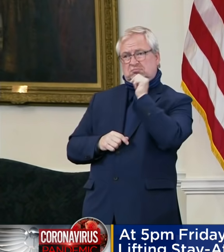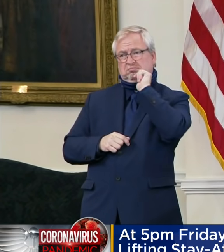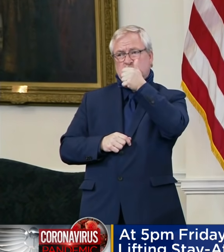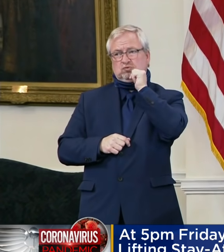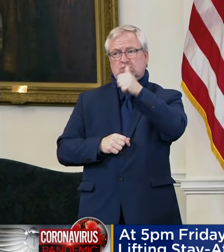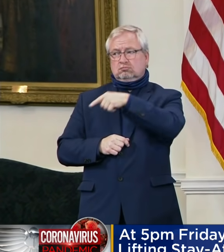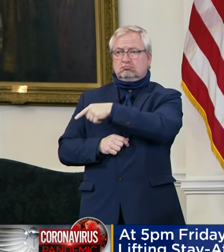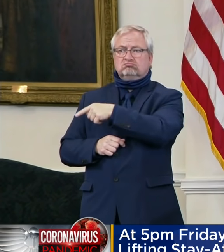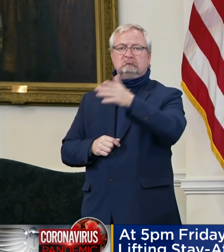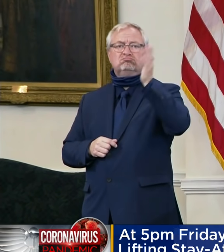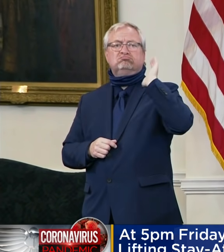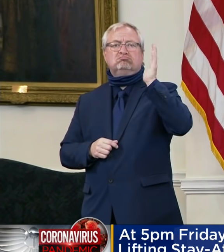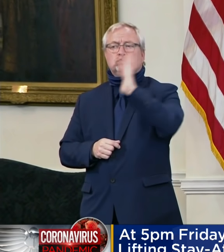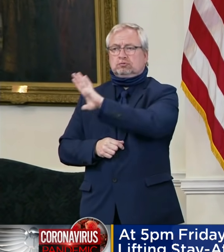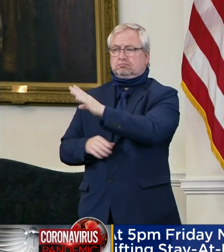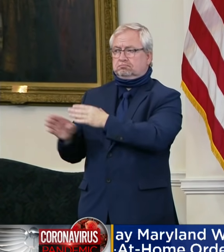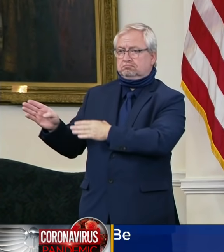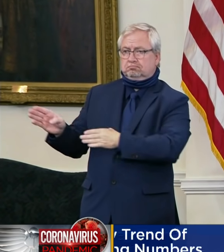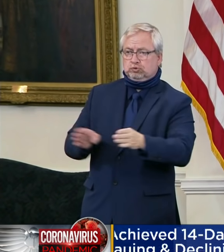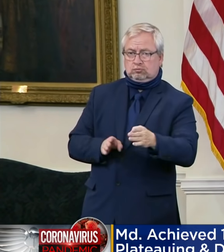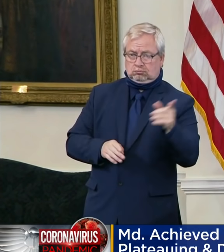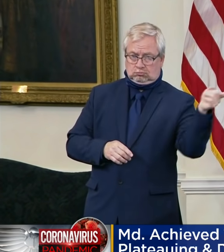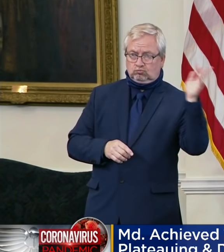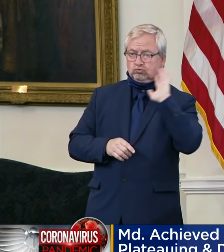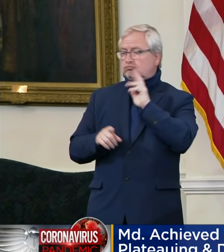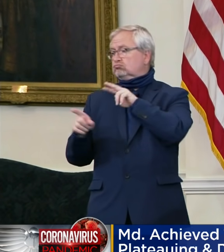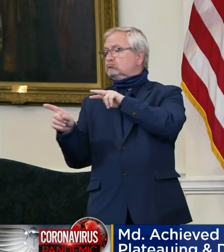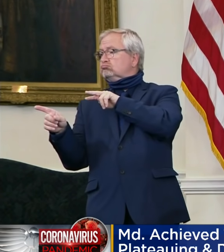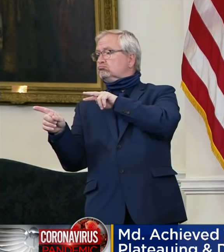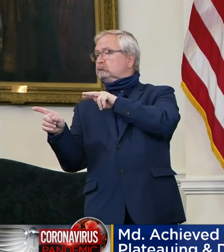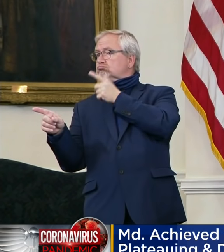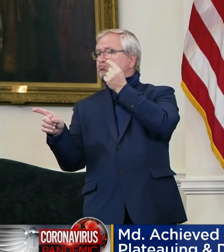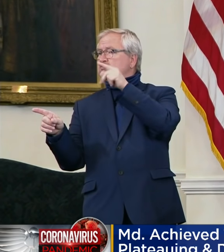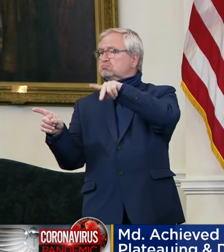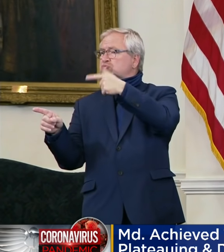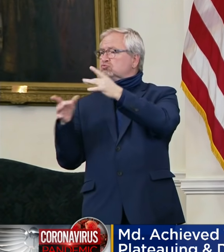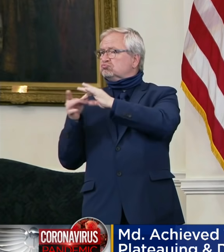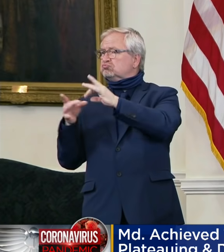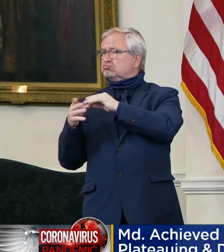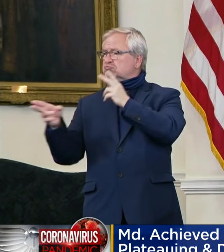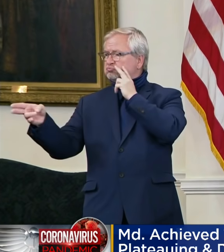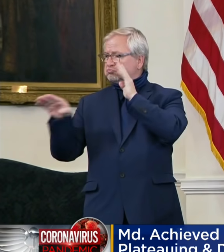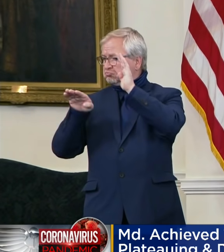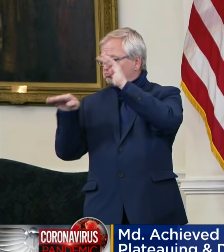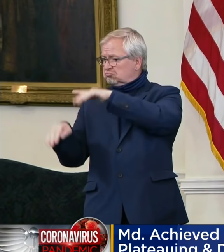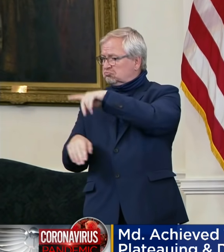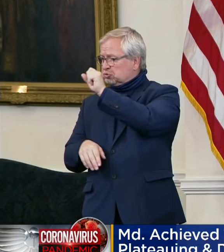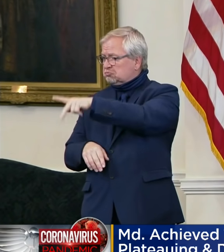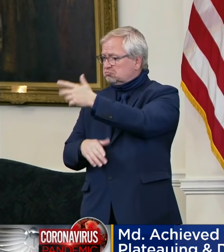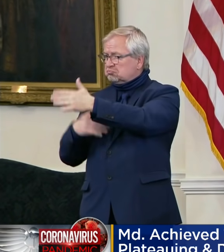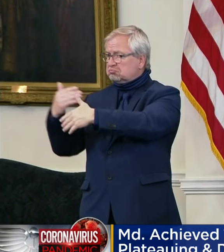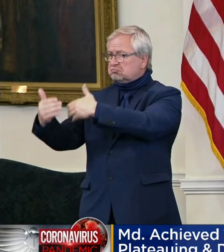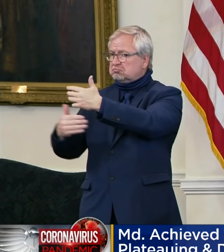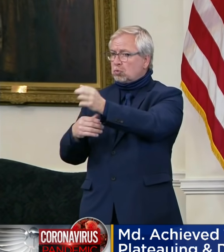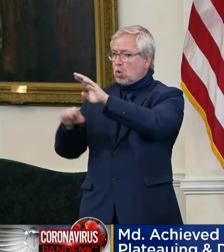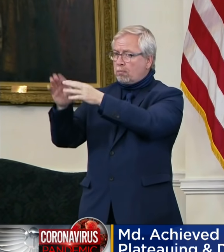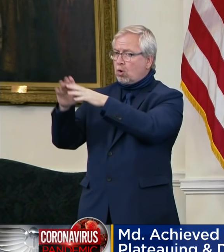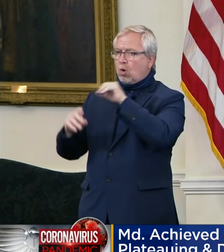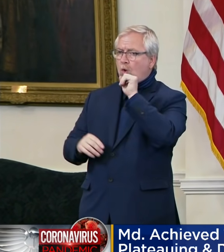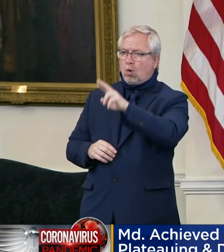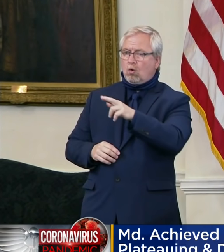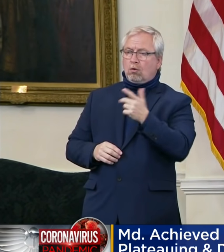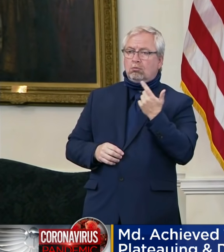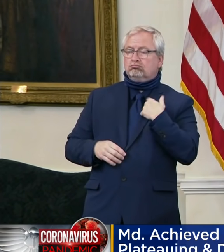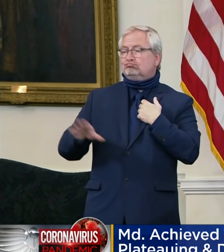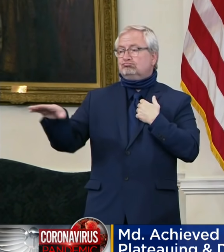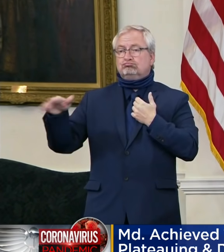point say, hey, your numbers have improved enough, you've got to move it along, or do they have total latitude? I mean, how are you